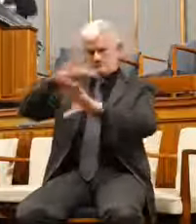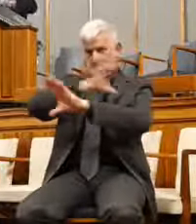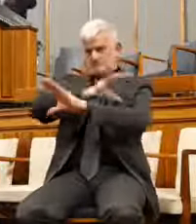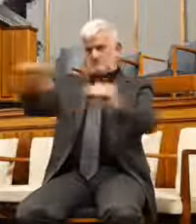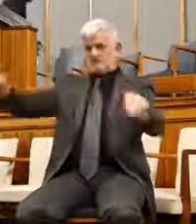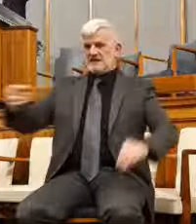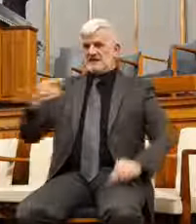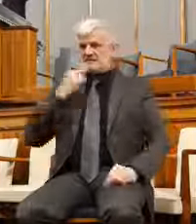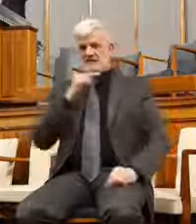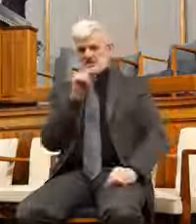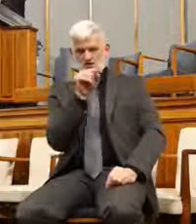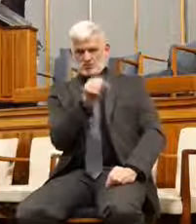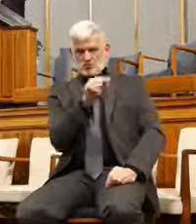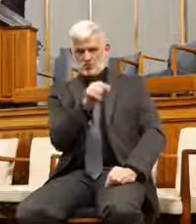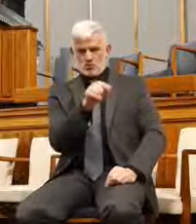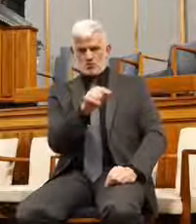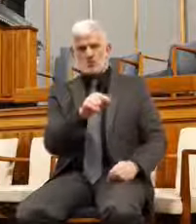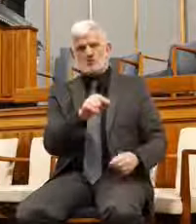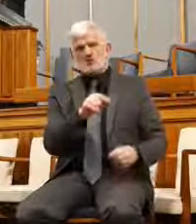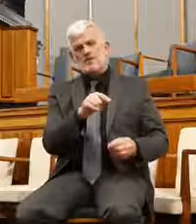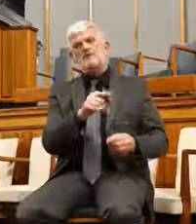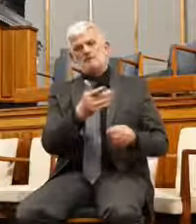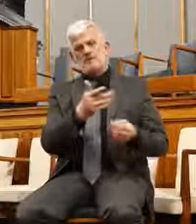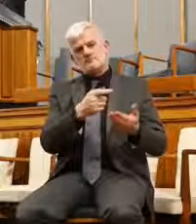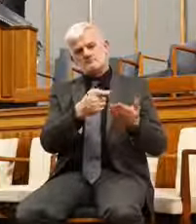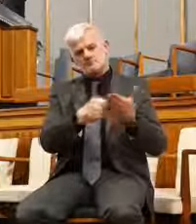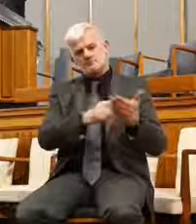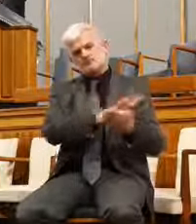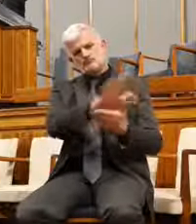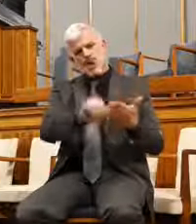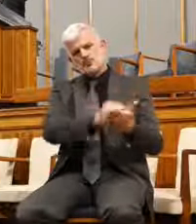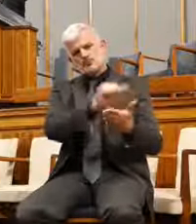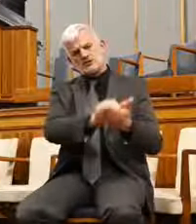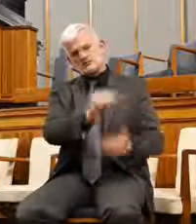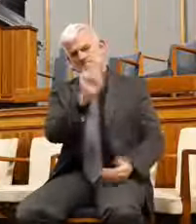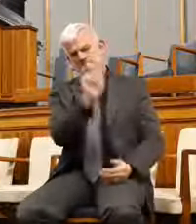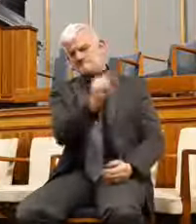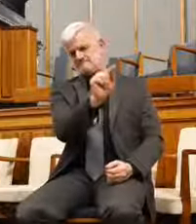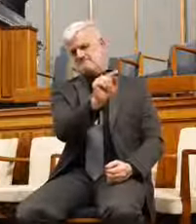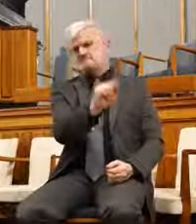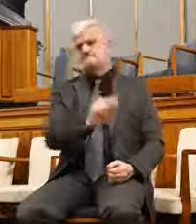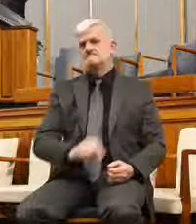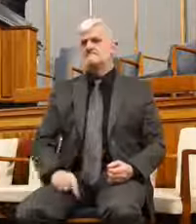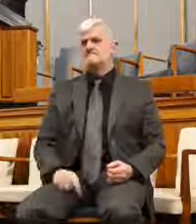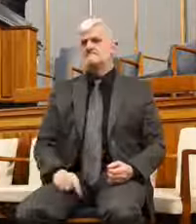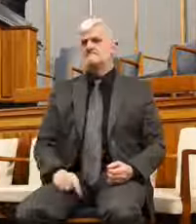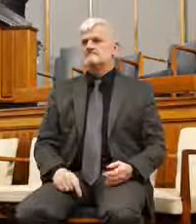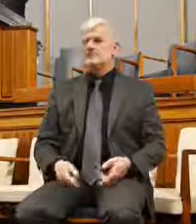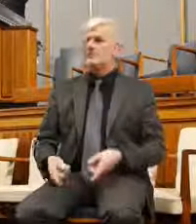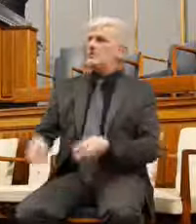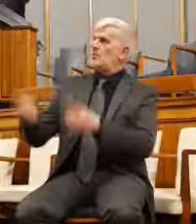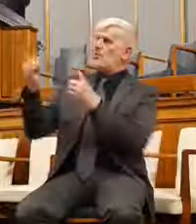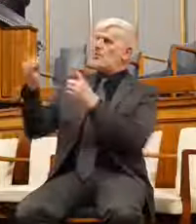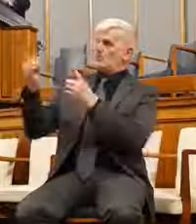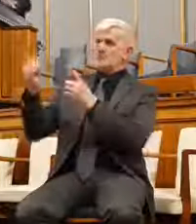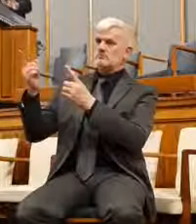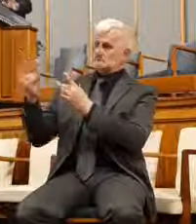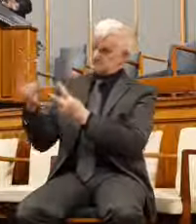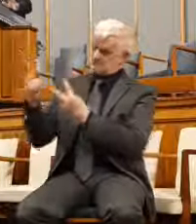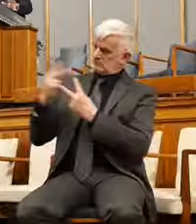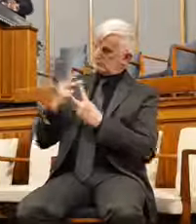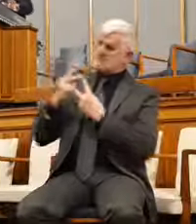which declares you just. God undertakes to deal with you as though you had never